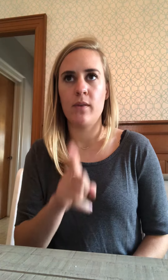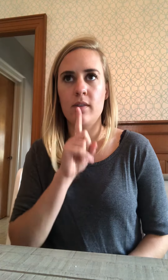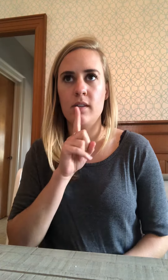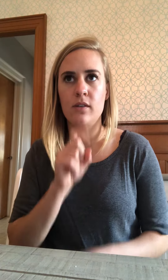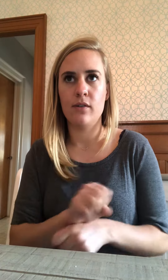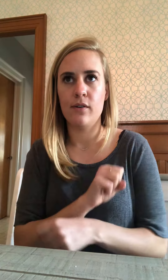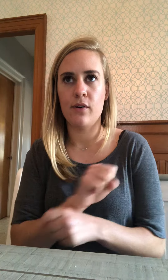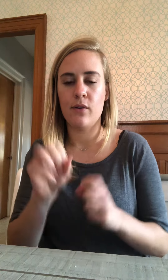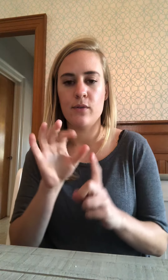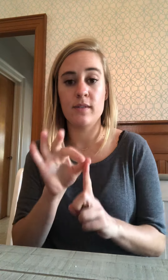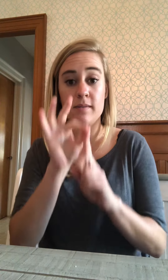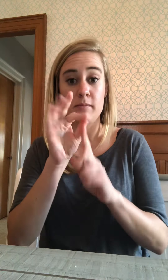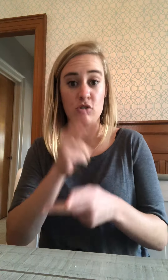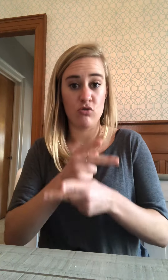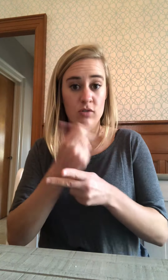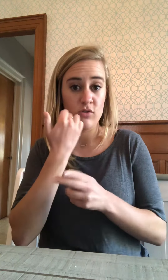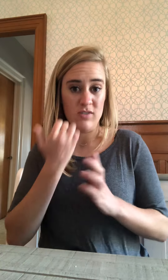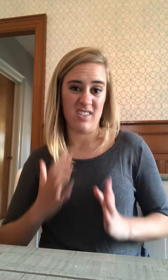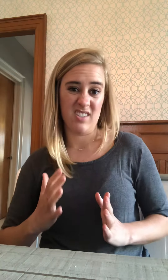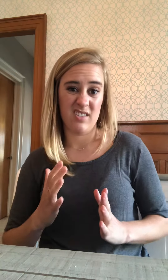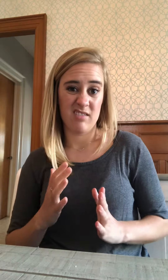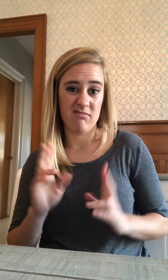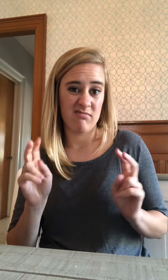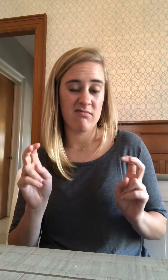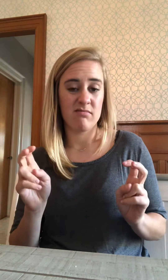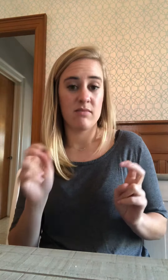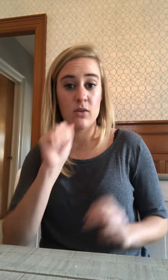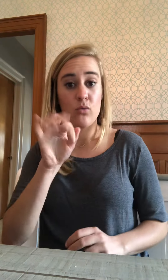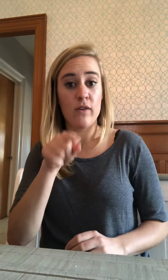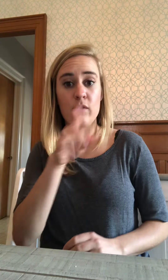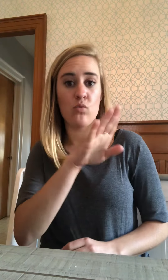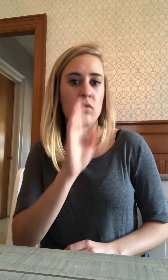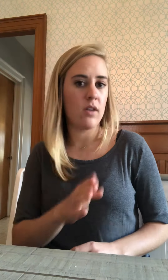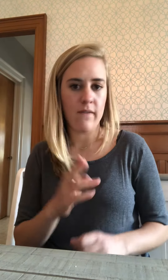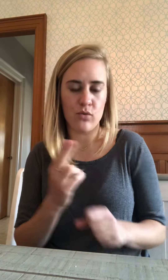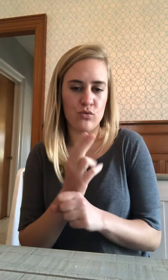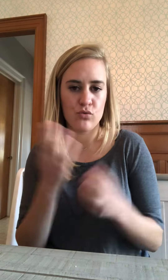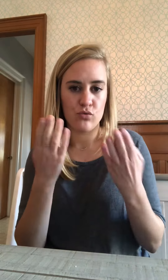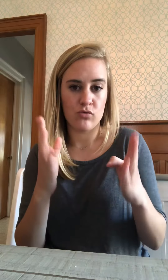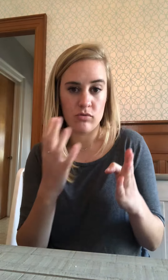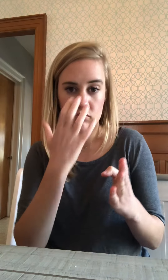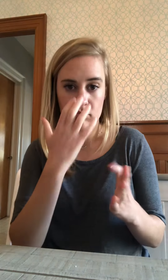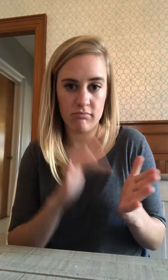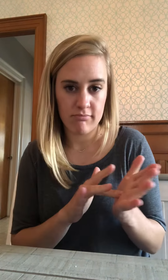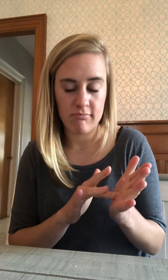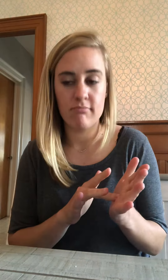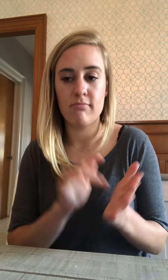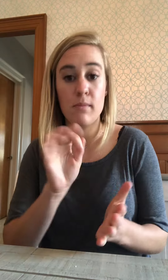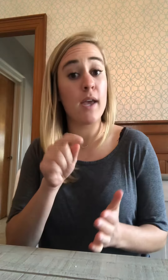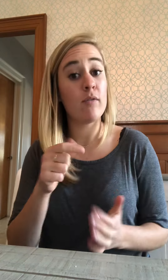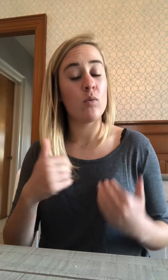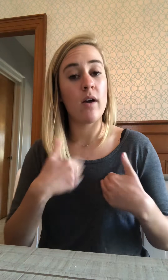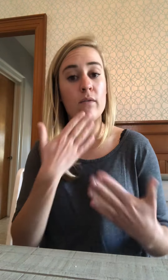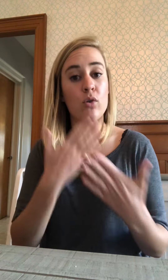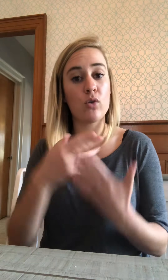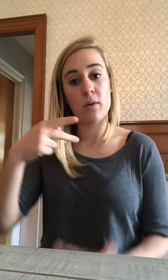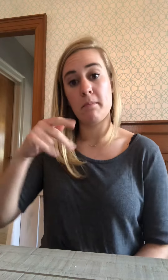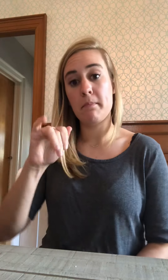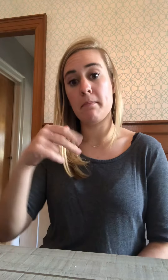care dentists, if that's a thing, because if you never use general anesthesia, if you have a good pipeline where you can send a person for general anesthesia,